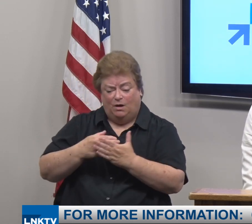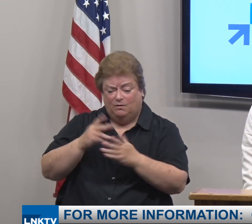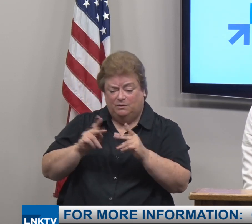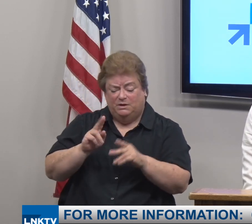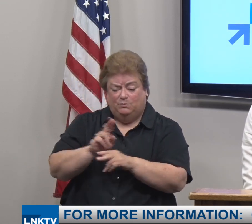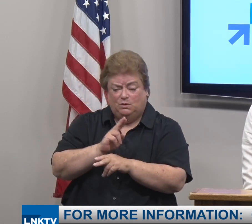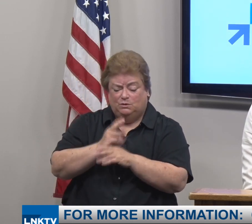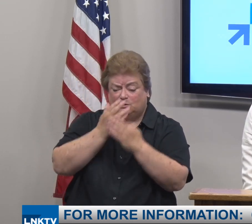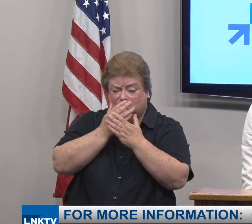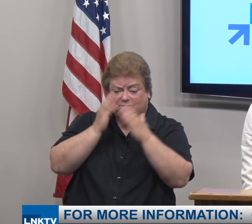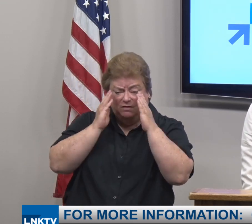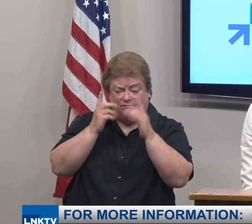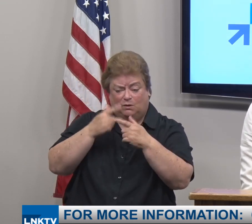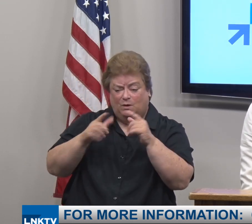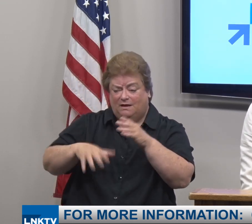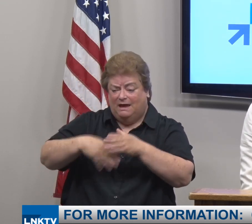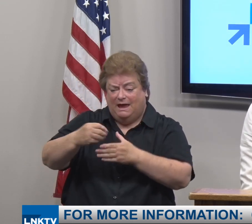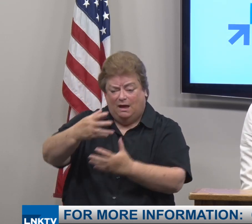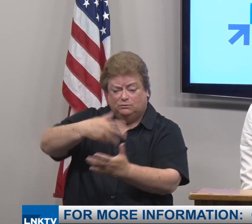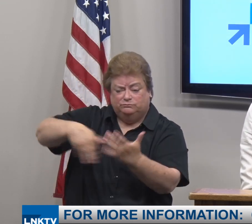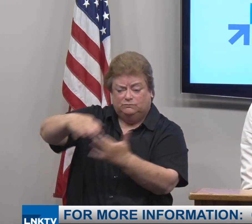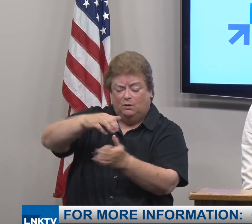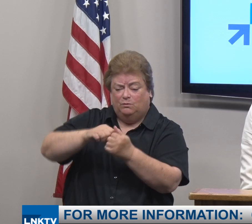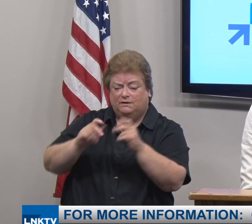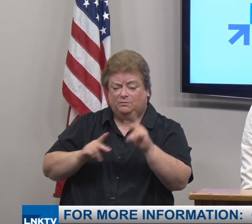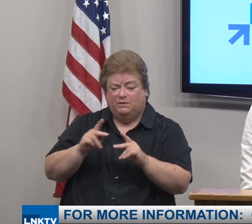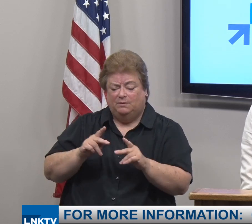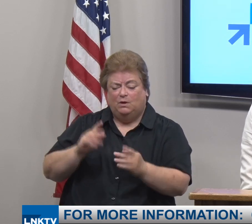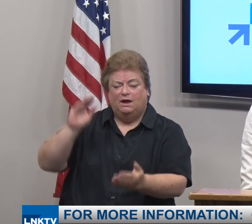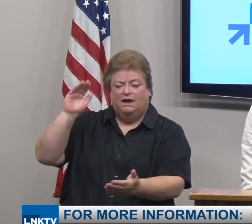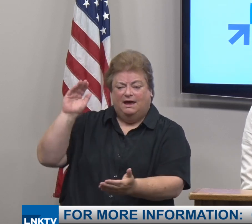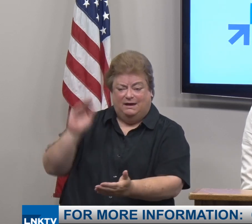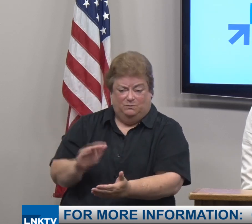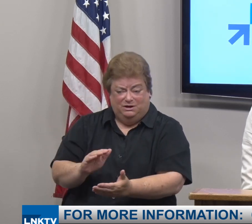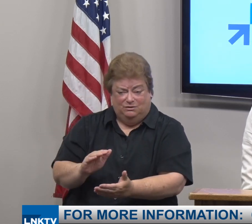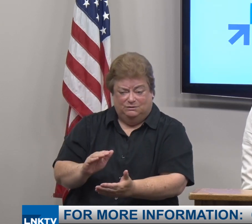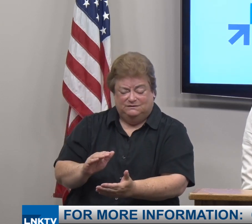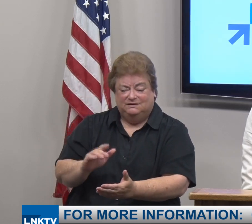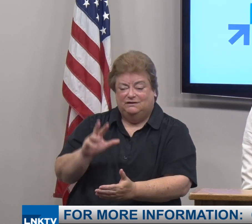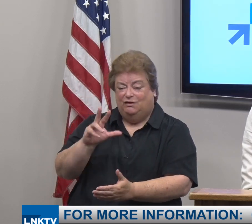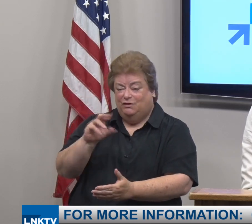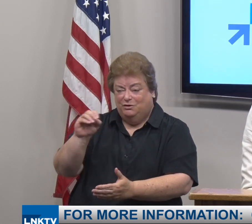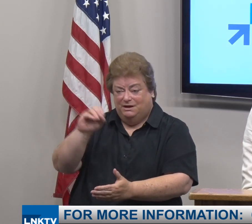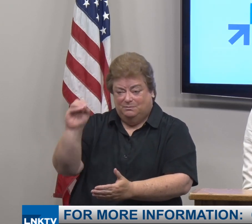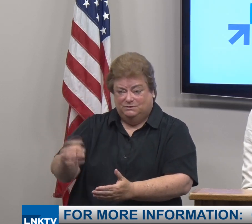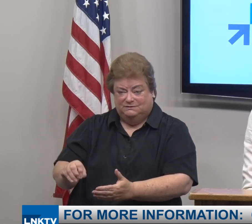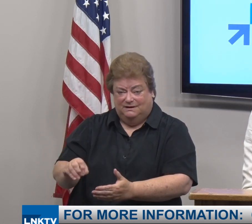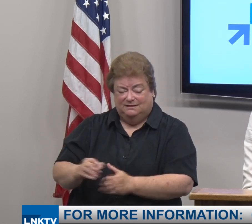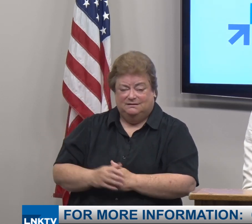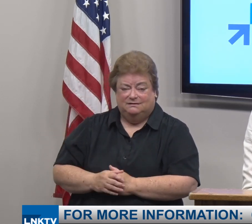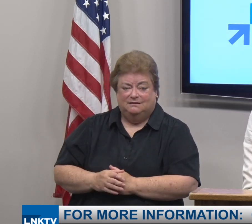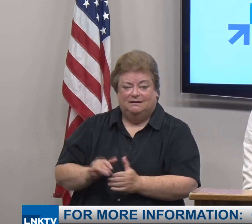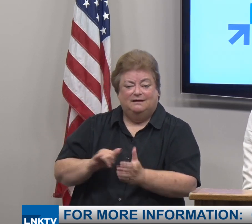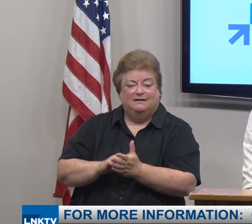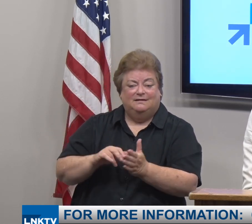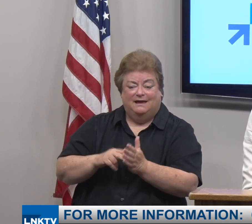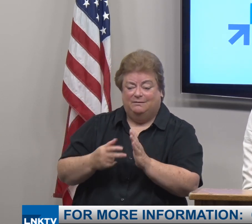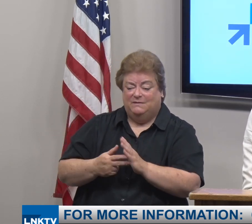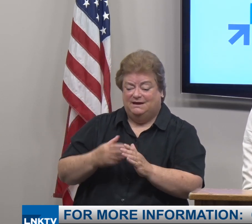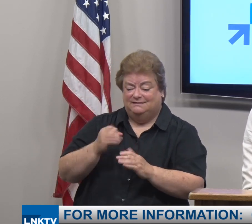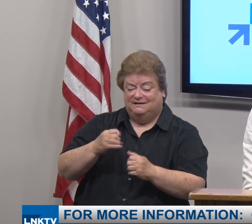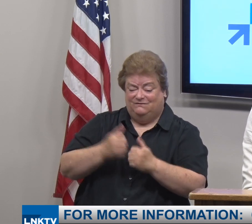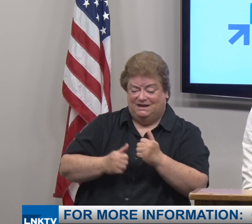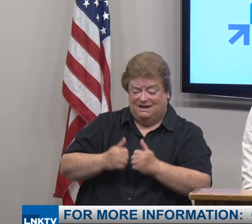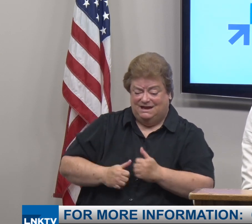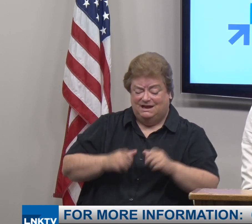with other people, it reduces transmission by at least 30%. In other words, if each infected